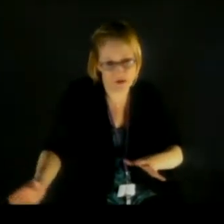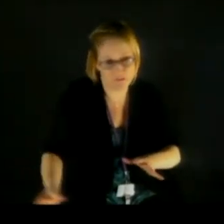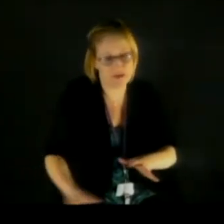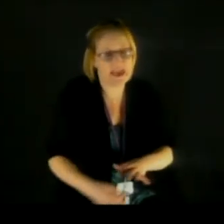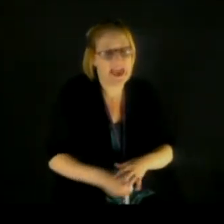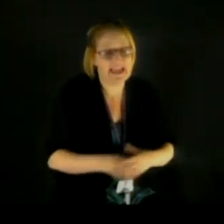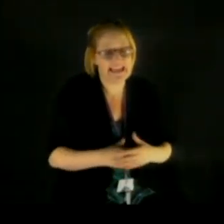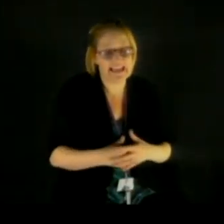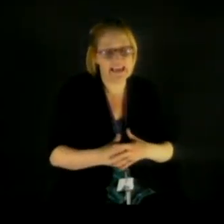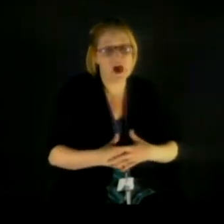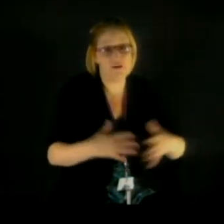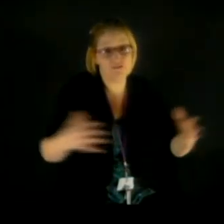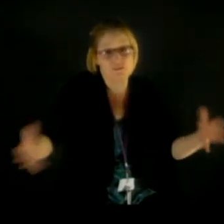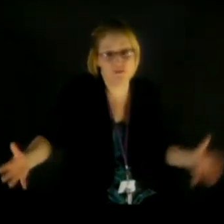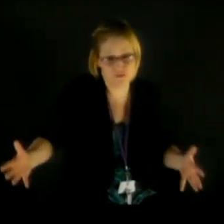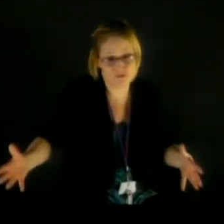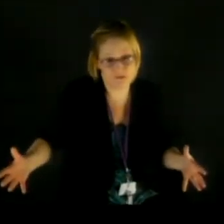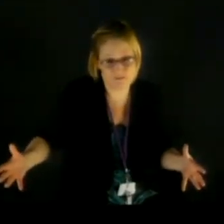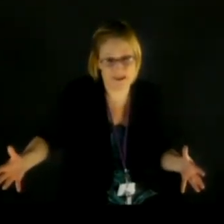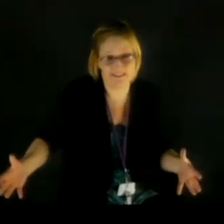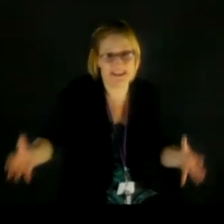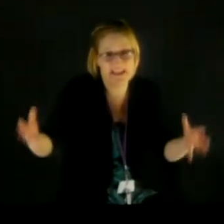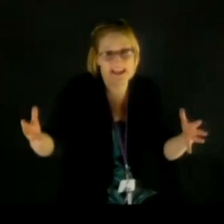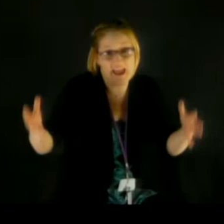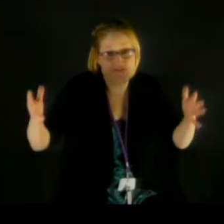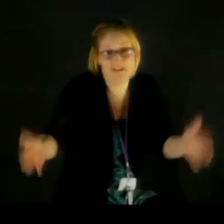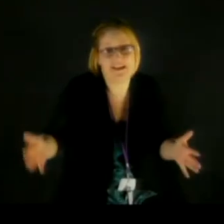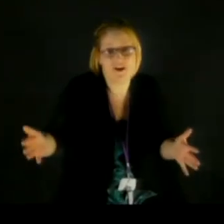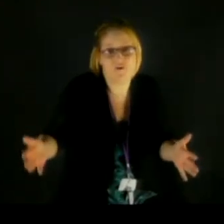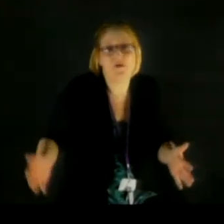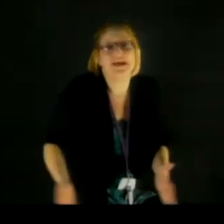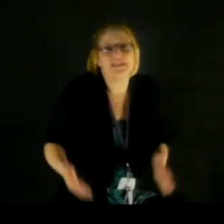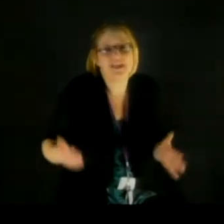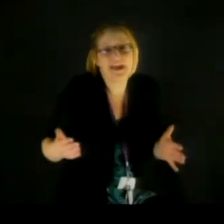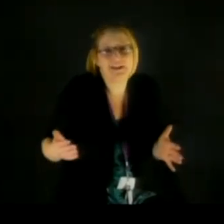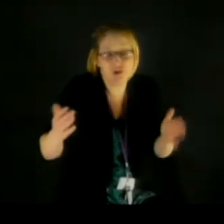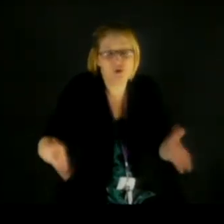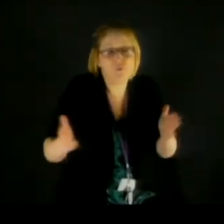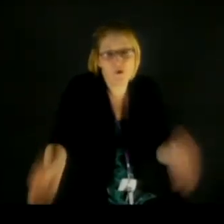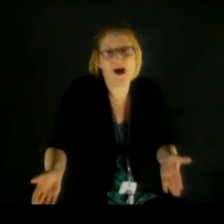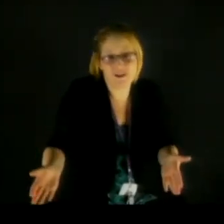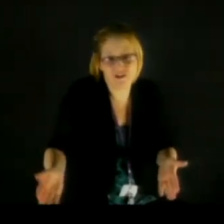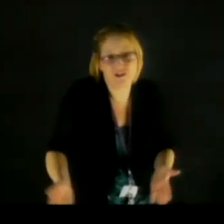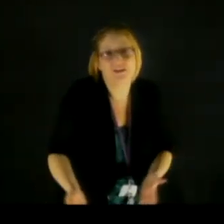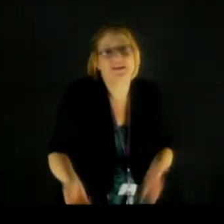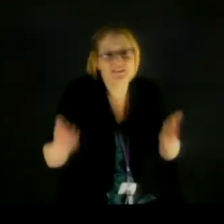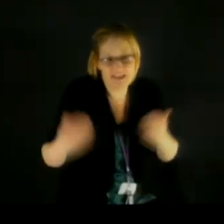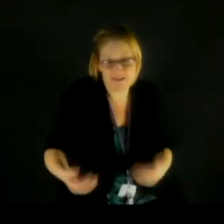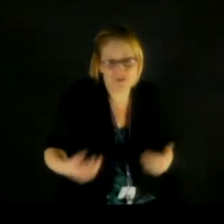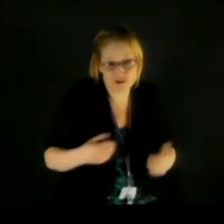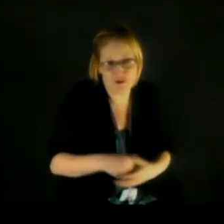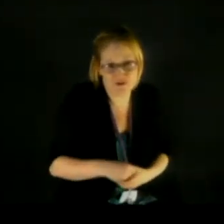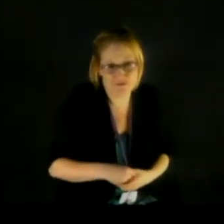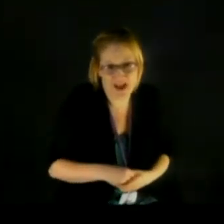yearbook, and any other photos you submit in a video that you watch the day of graduation